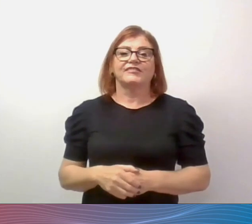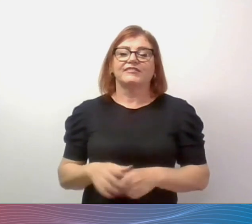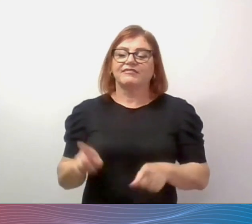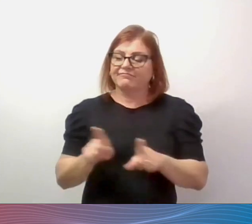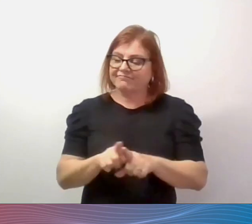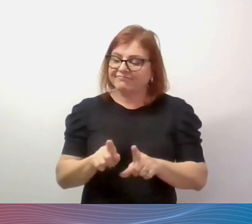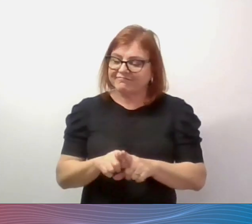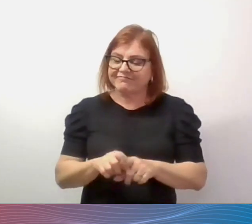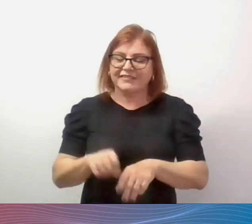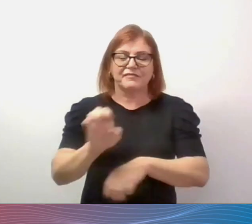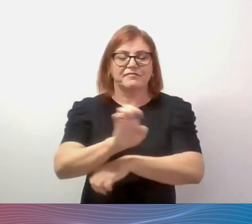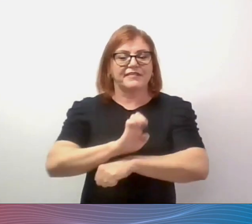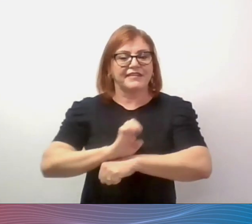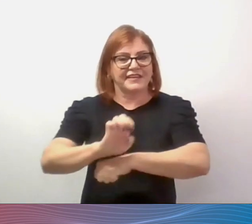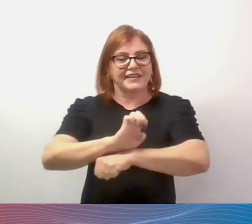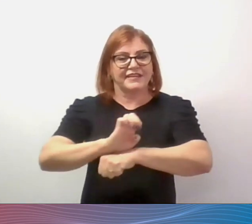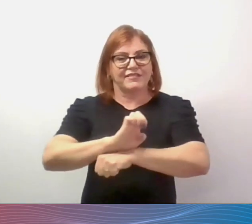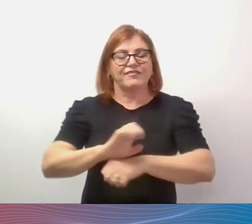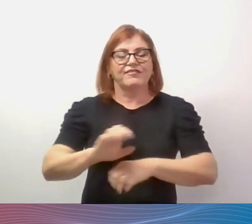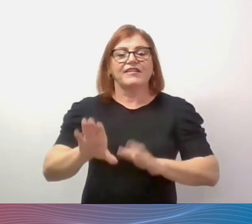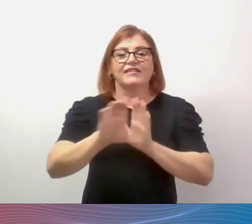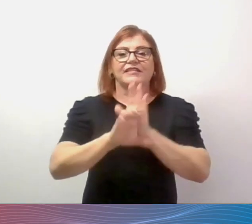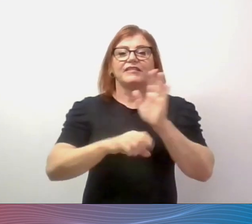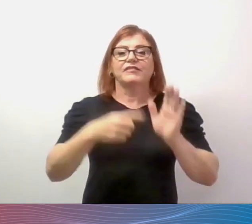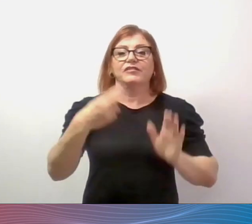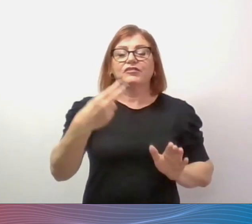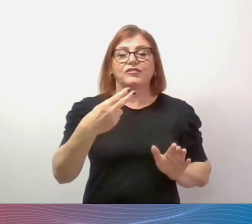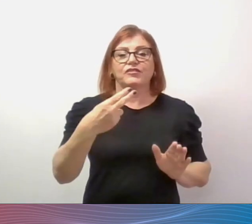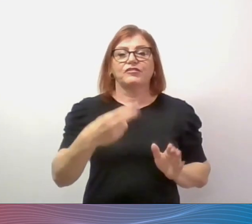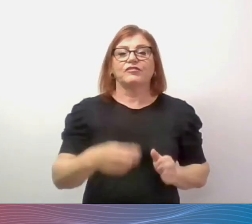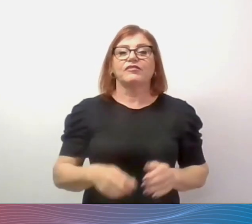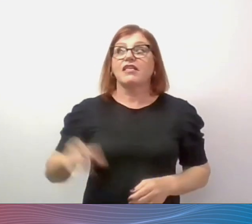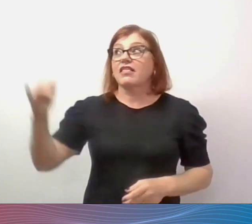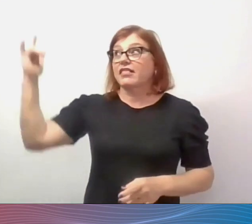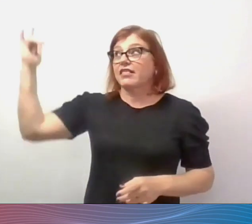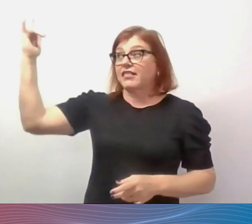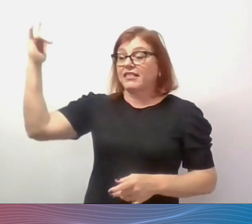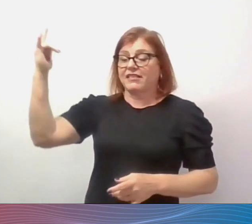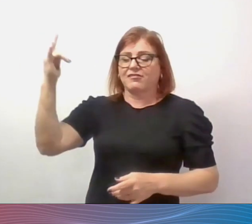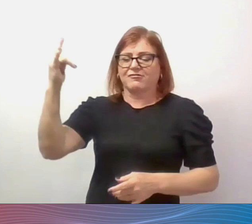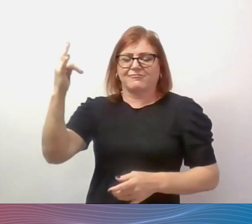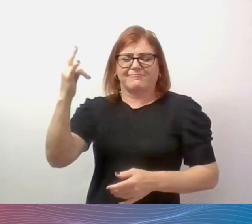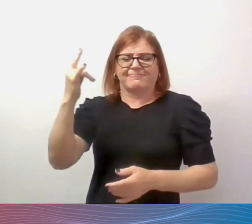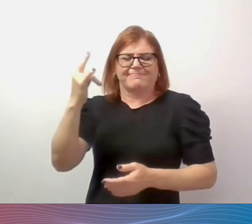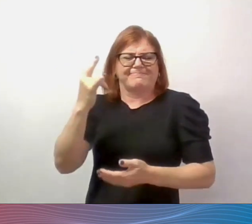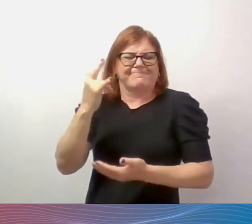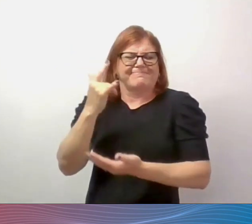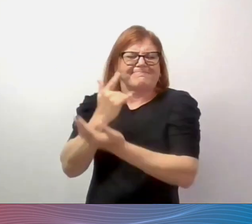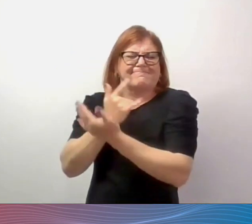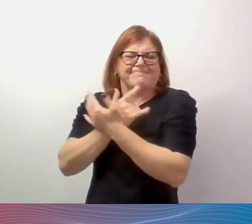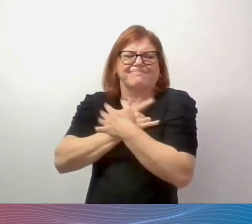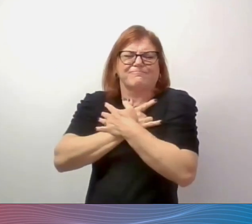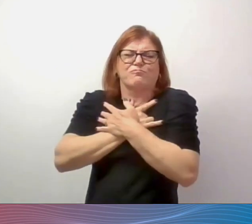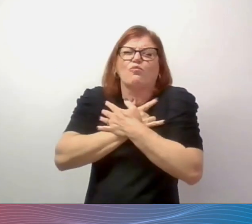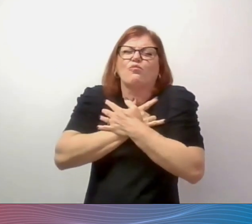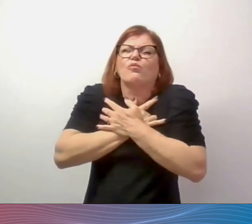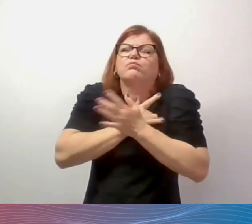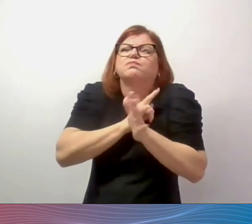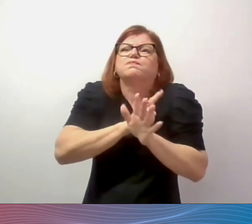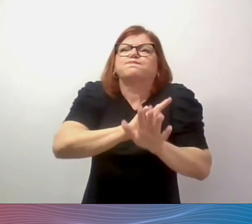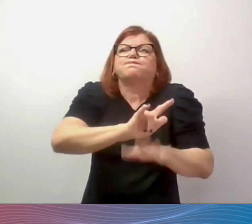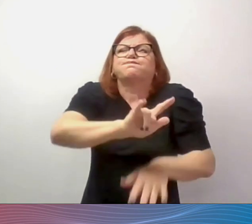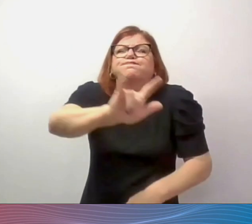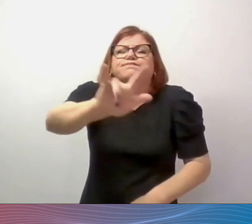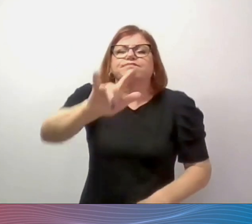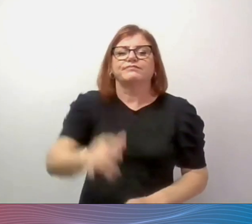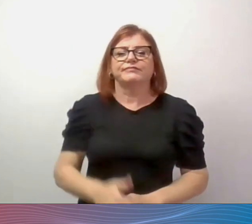2 que Deus nos amou com grande amor, não é isso? And also we read in Ephesians 2 that God loved us with a great love.